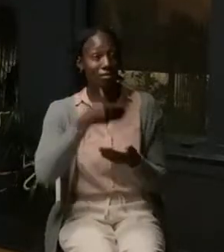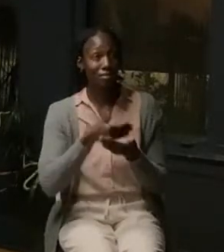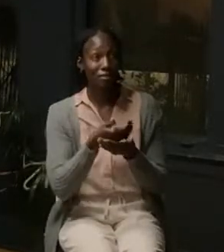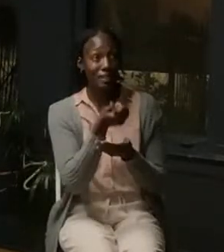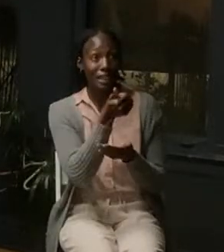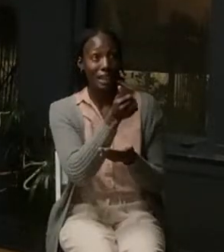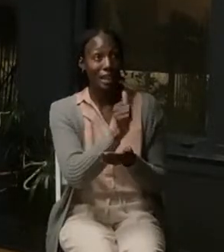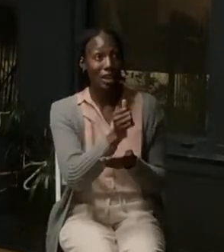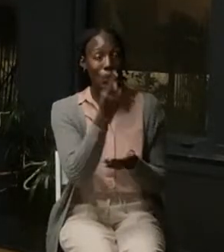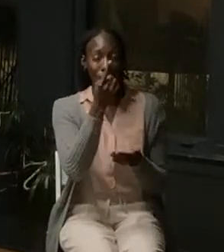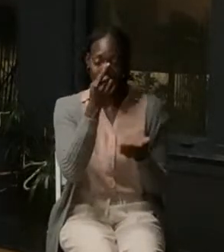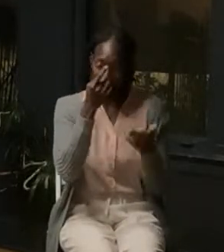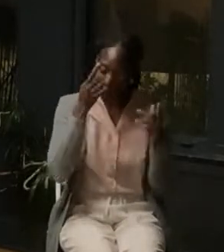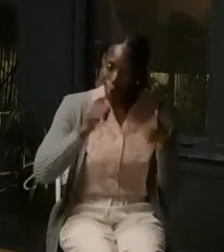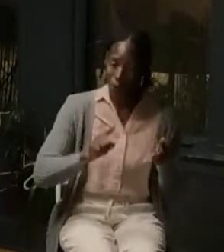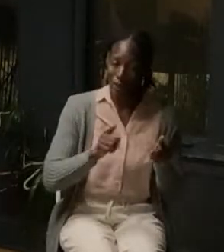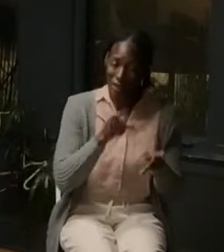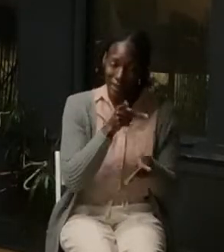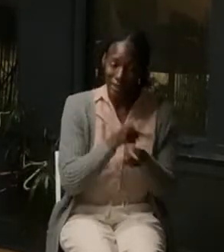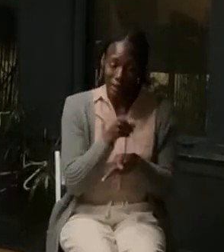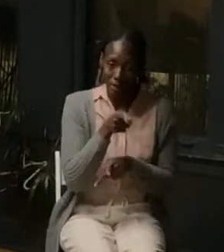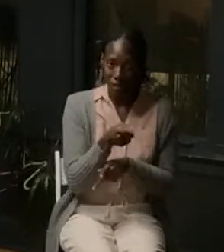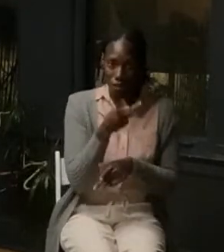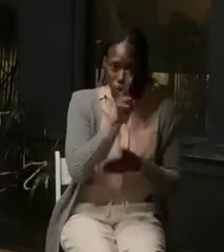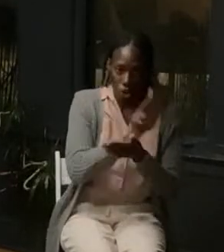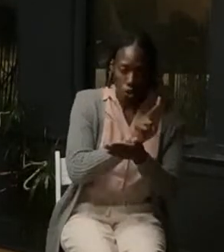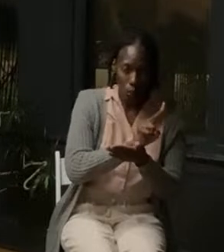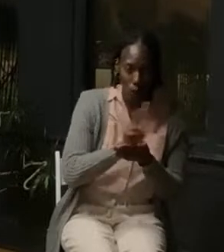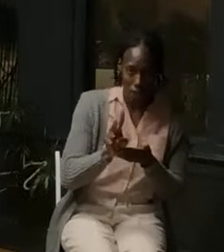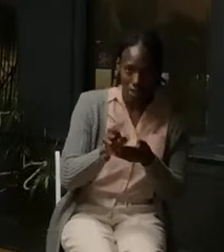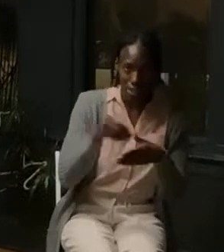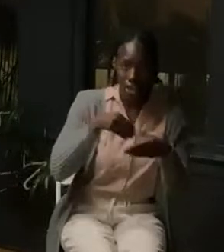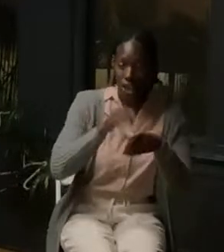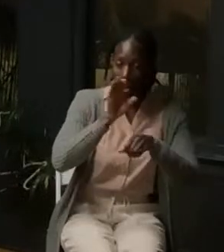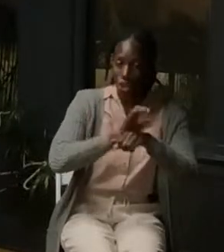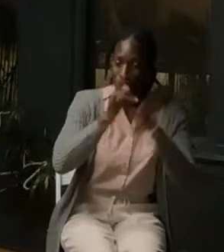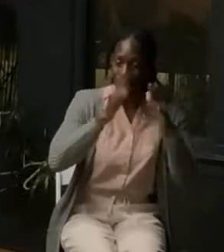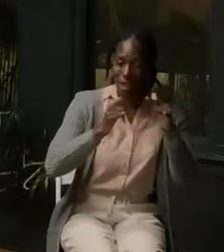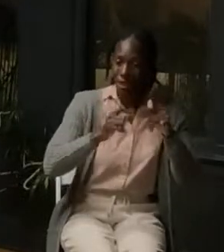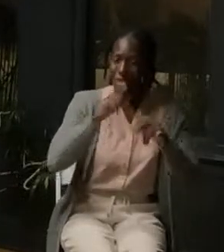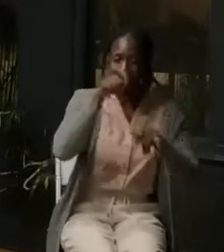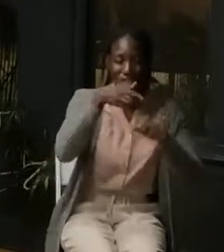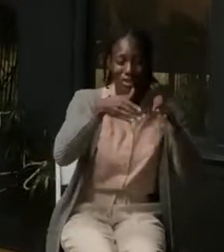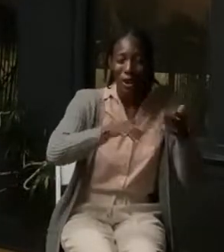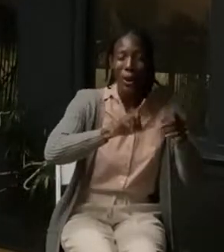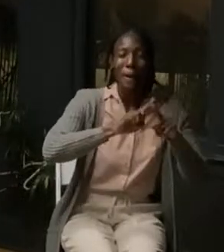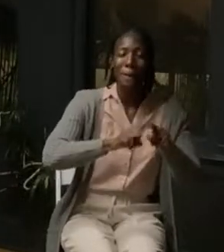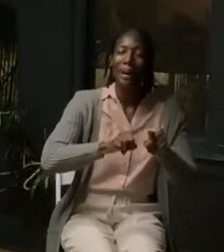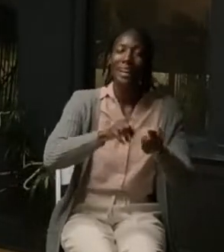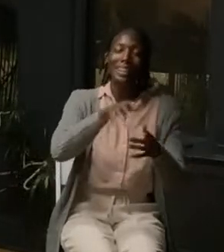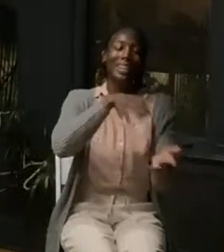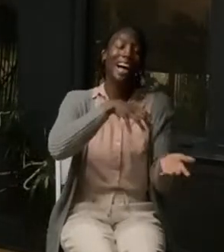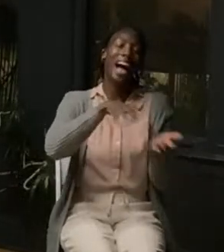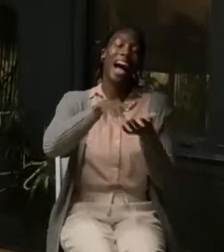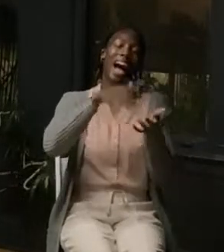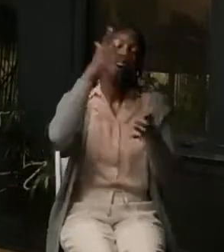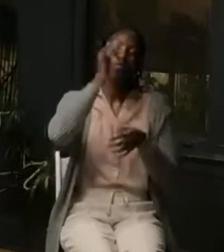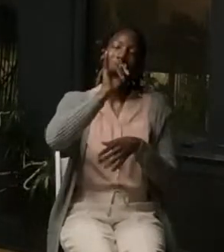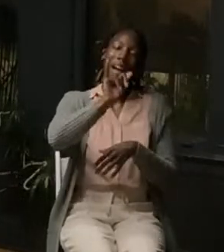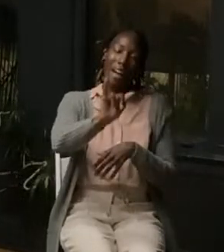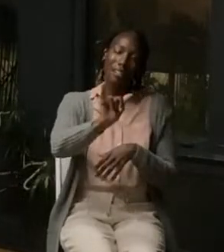for 2 dusty weeks at church camp should not perish, but have everlasting laughter at his expense.